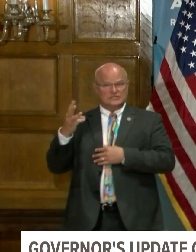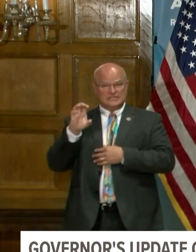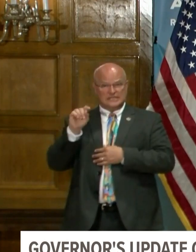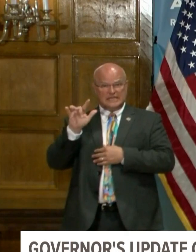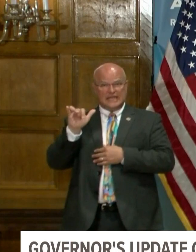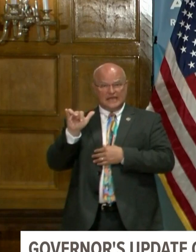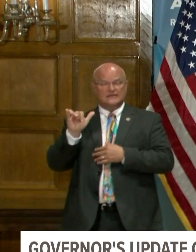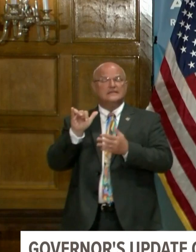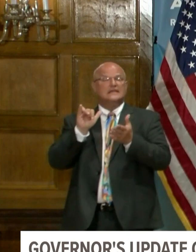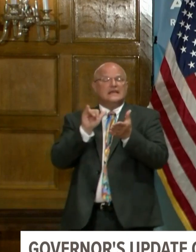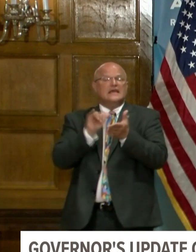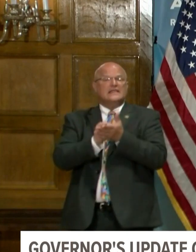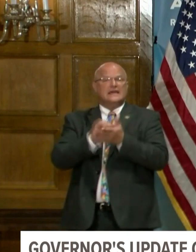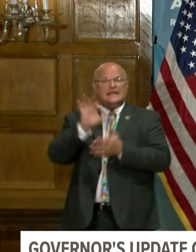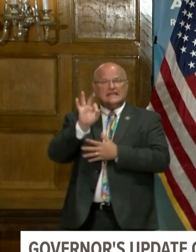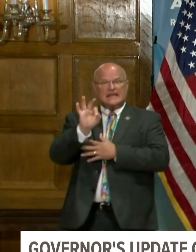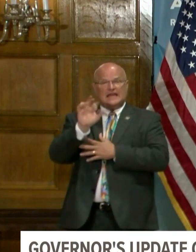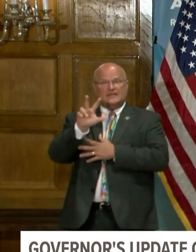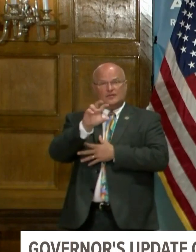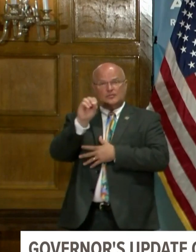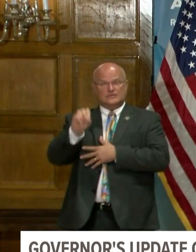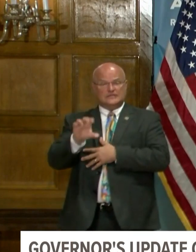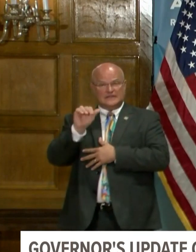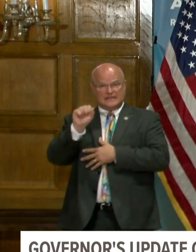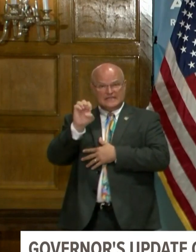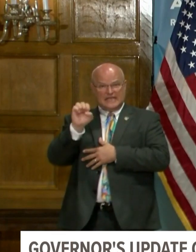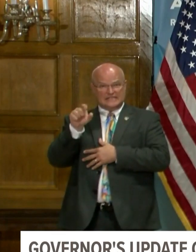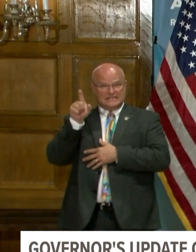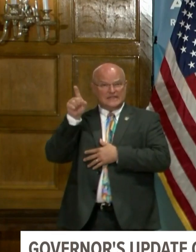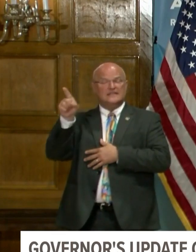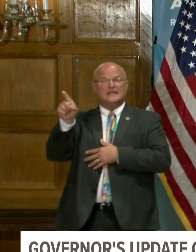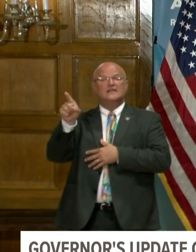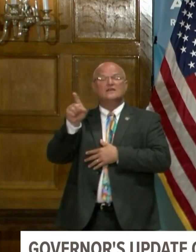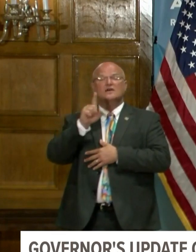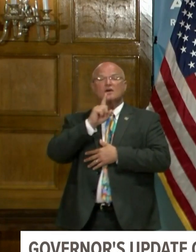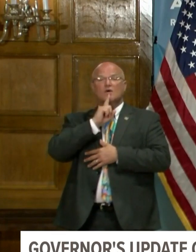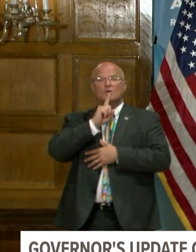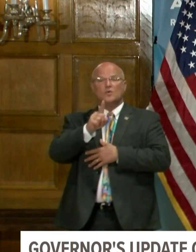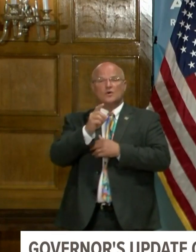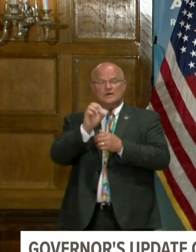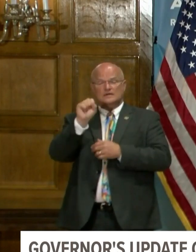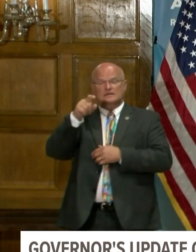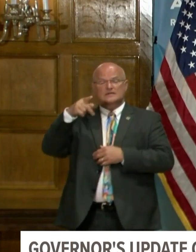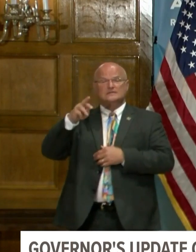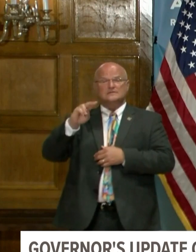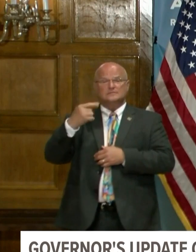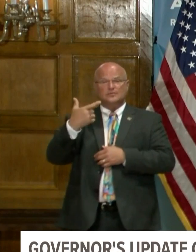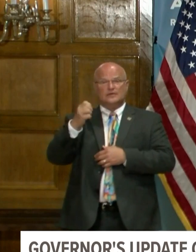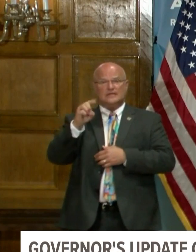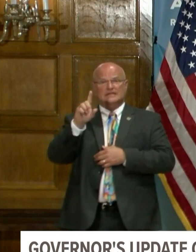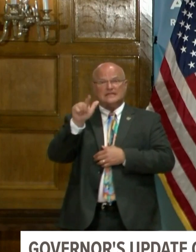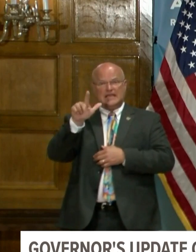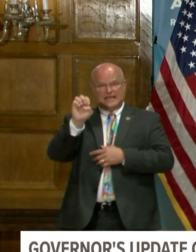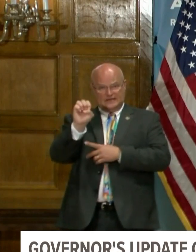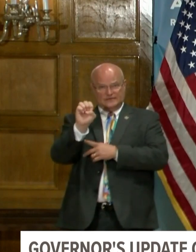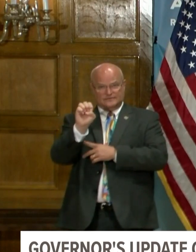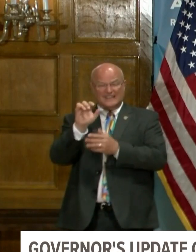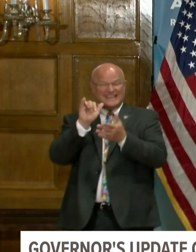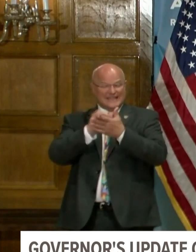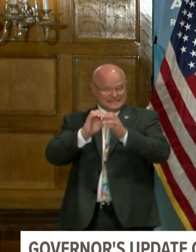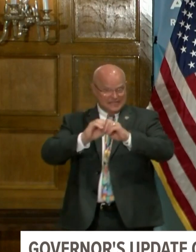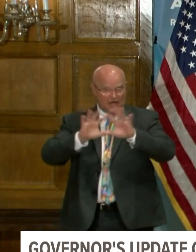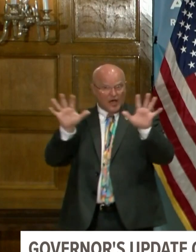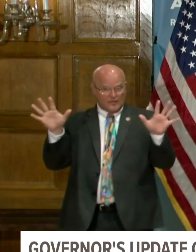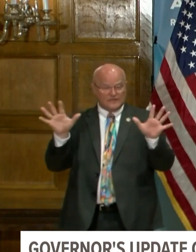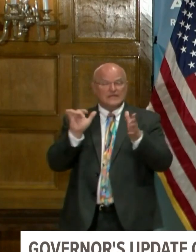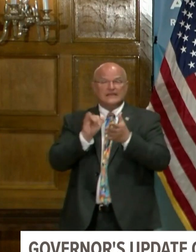of note that 93% of the cases in Washington County were in Springdale. And so that's something